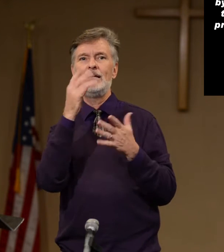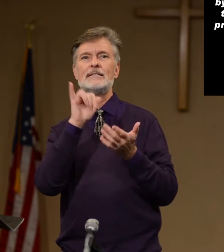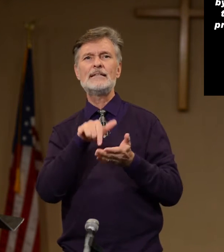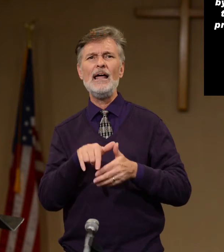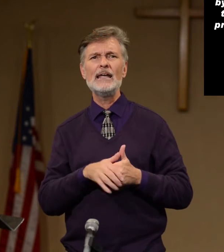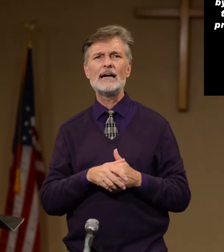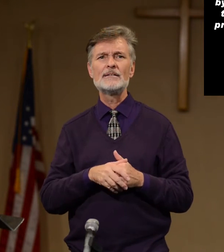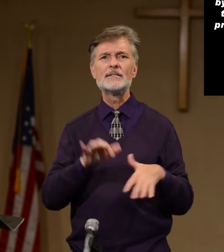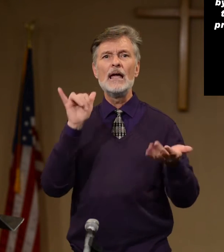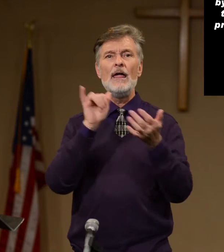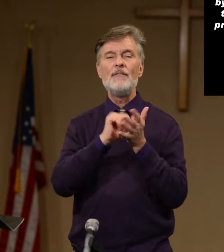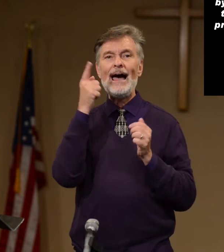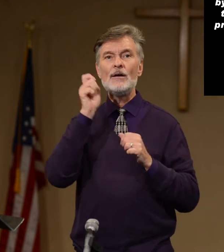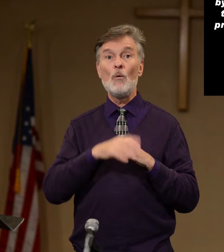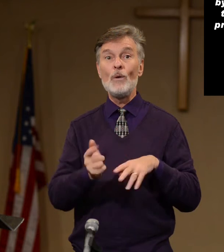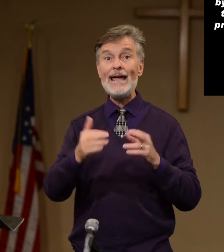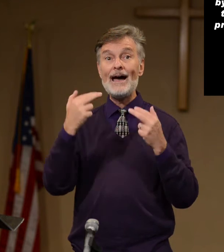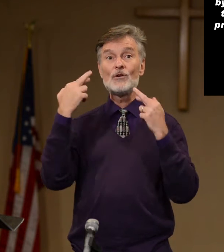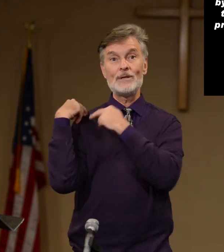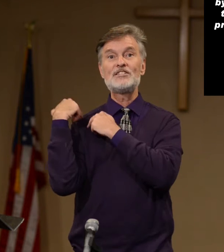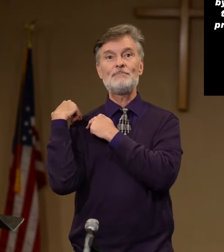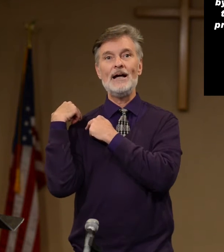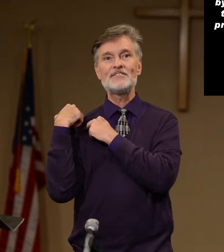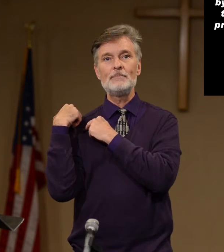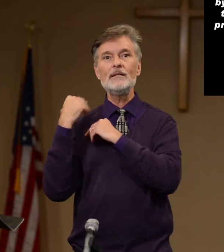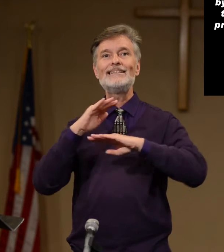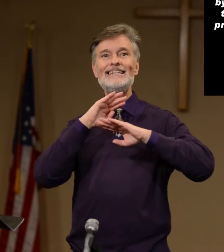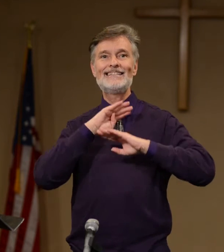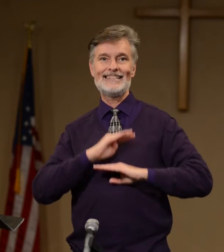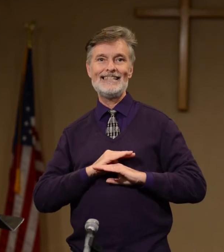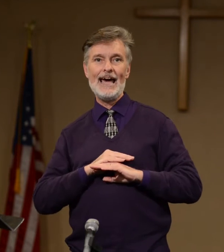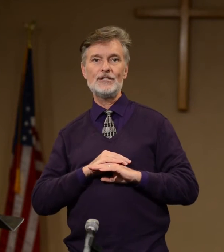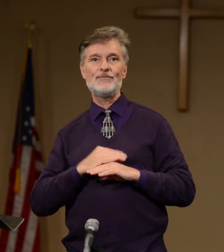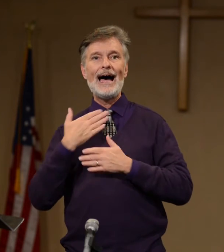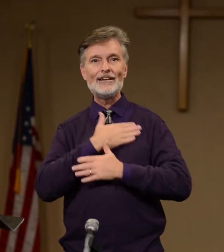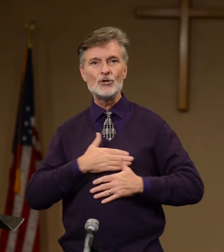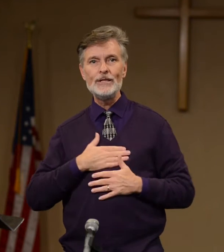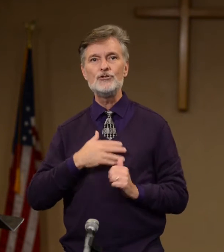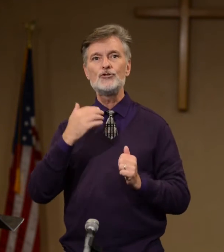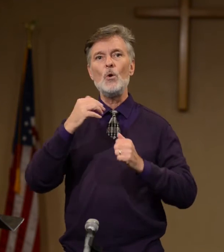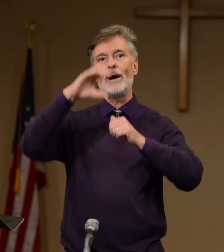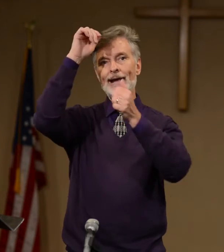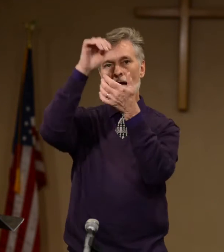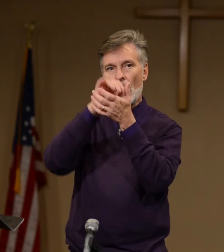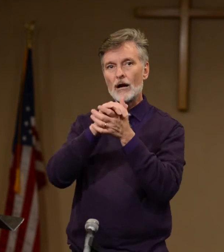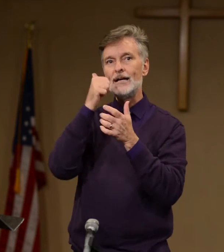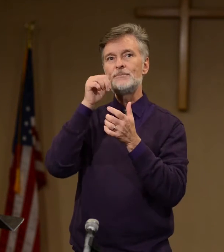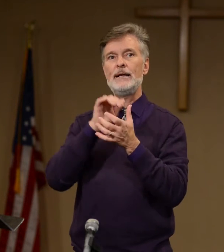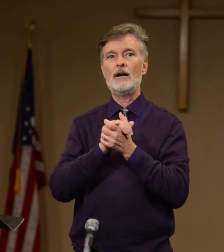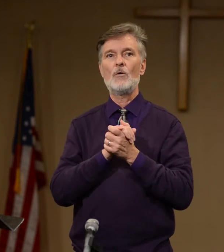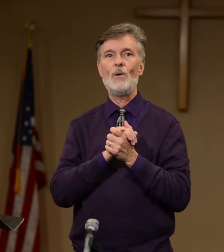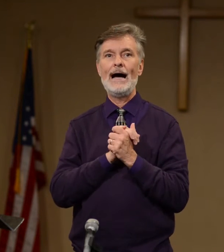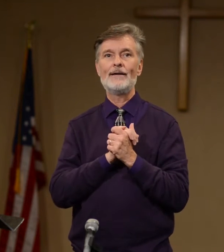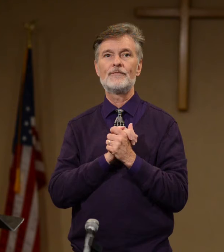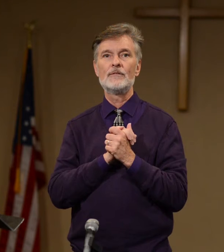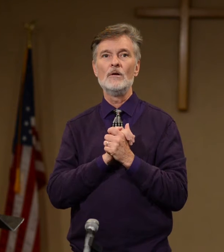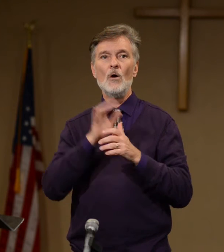is telling us that we have a responsibility to satisfy, to enjoy our husband and our wife. We